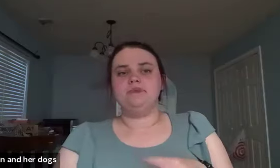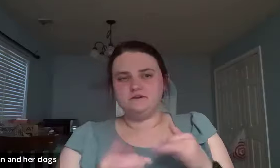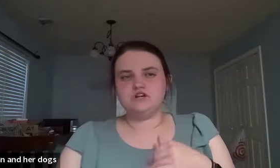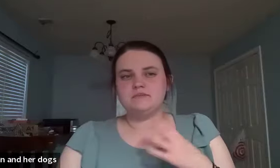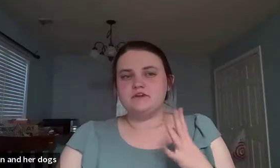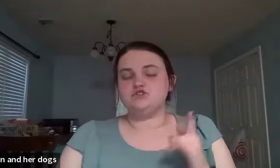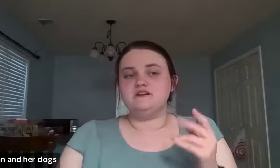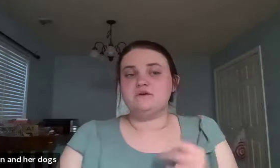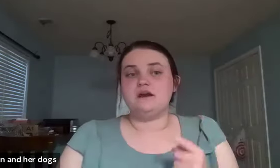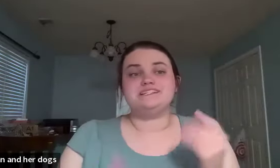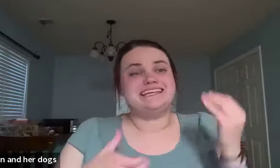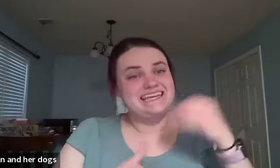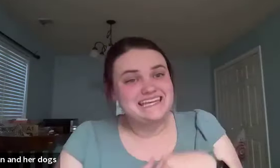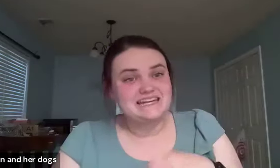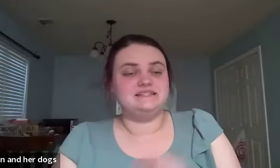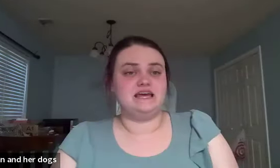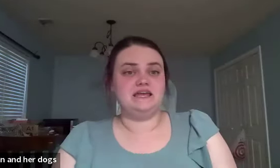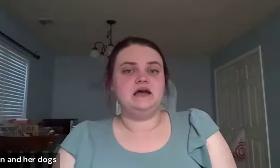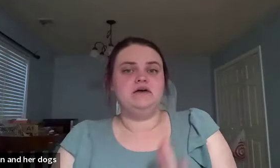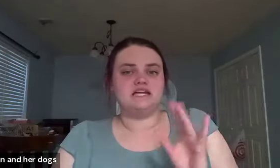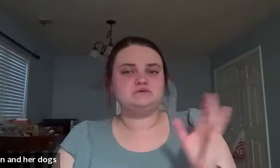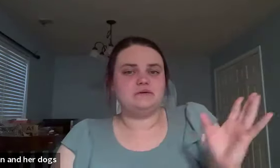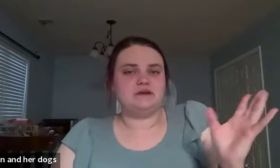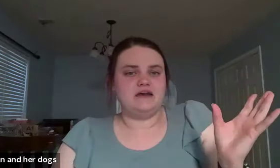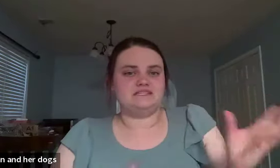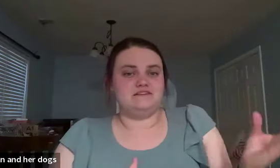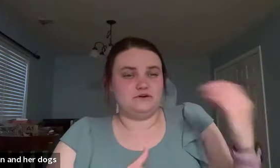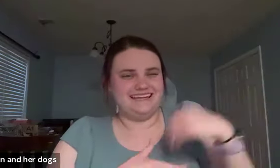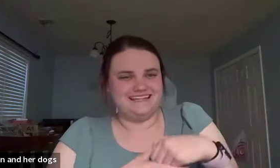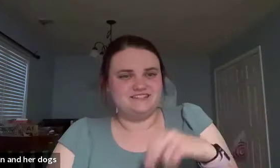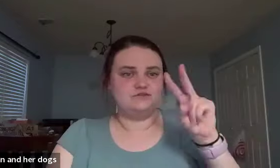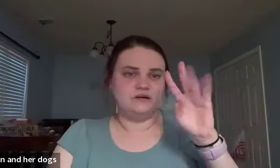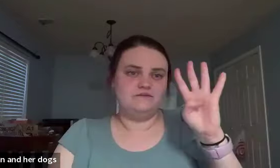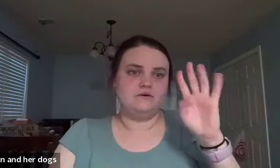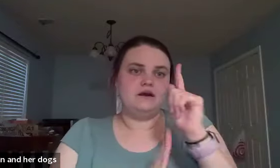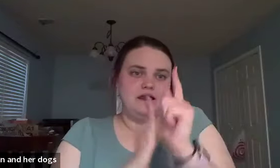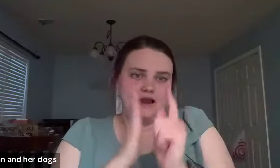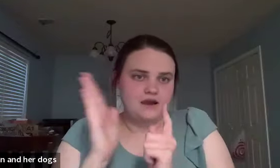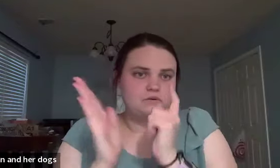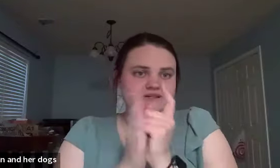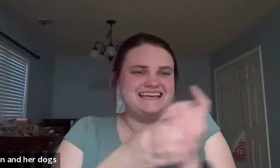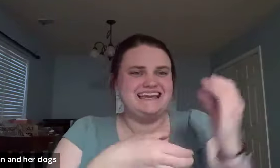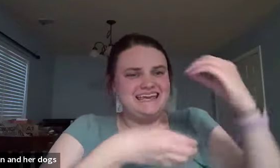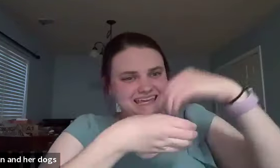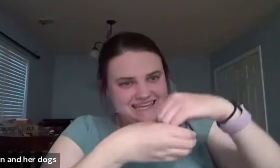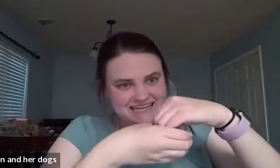But if you're talking about there's 24 hours in a day, that's when I would add the sign for in. So 24 hours